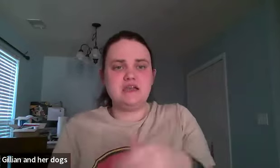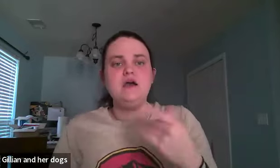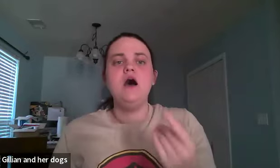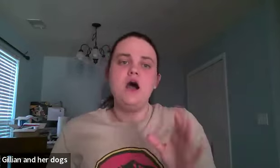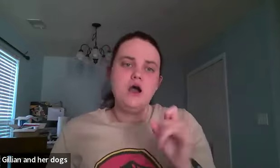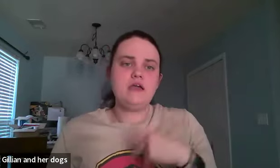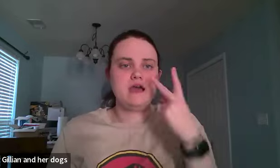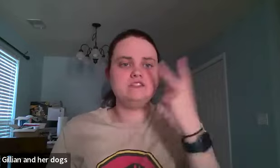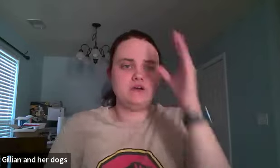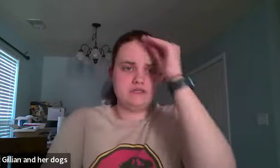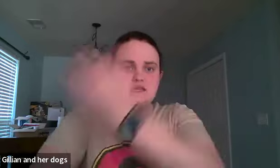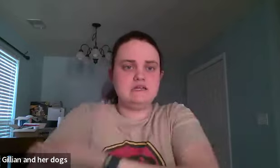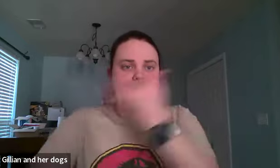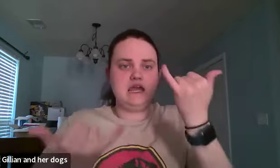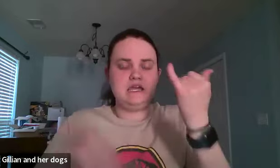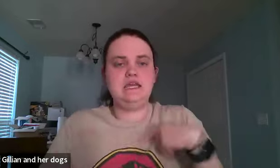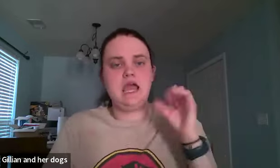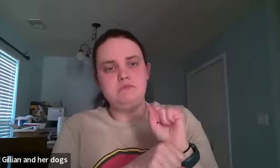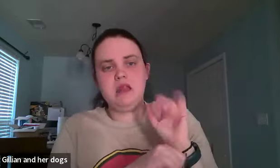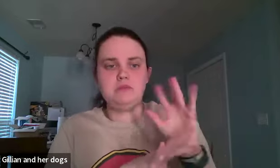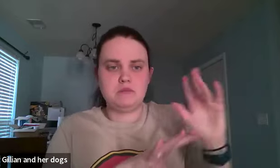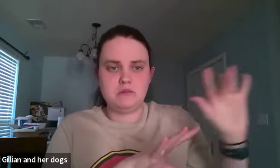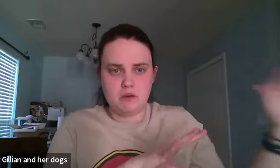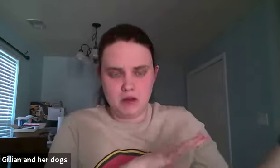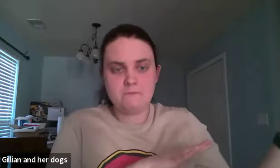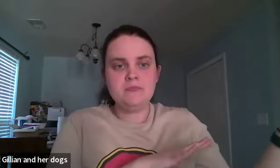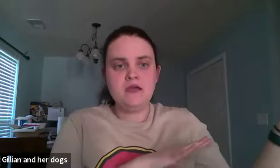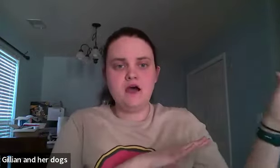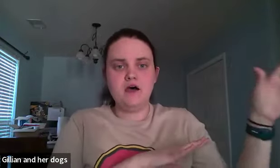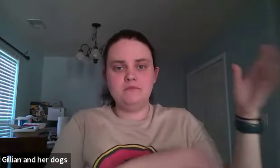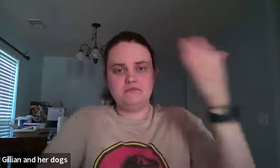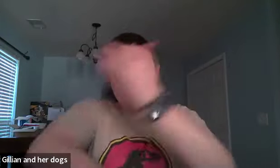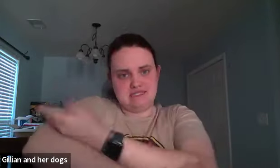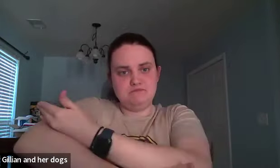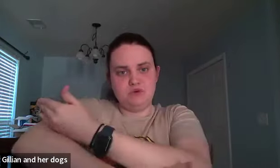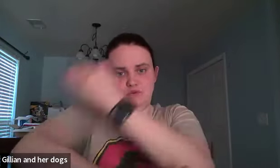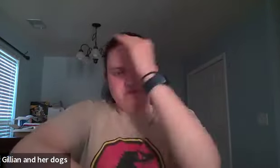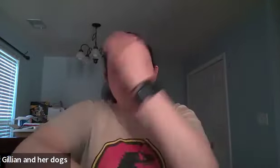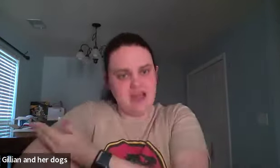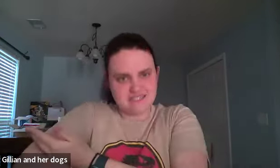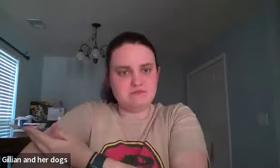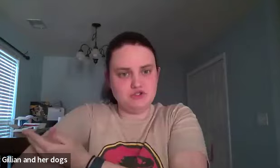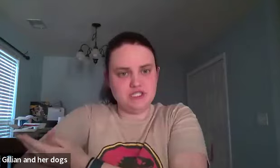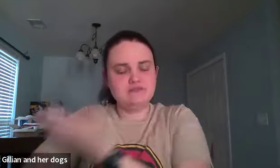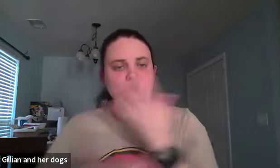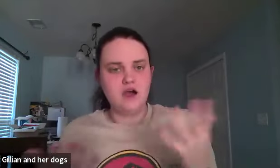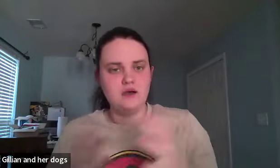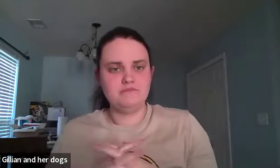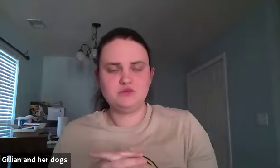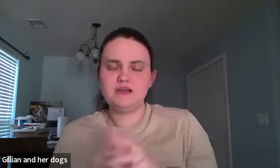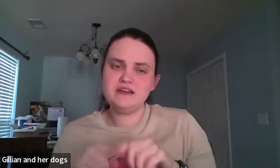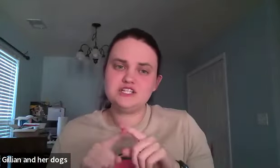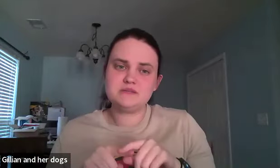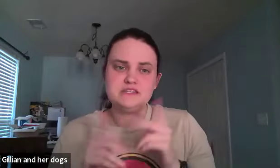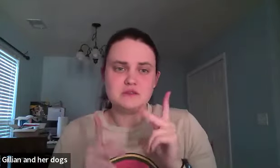like, okay, I saw a son today and he had blah blah blah blah blah blah blah. That Okay. simple fast motion. So it kind of just depends on